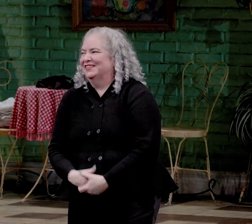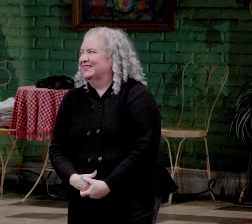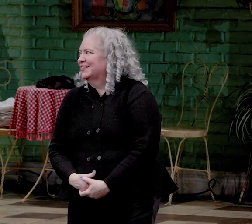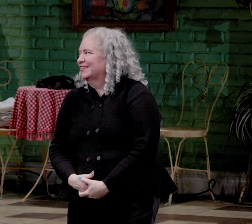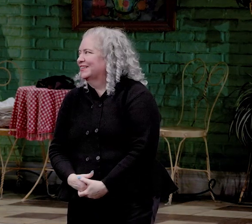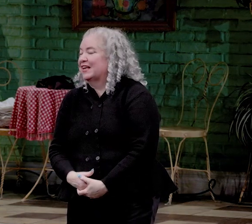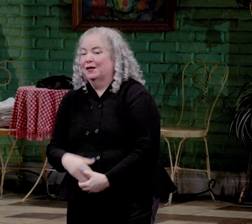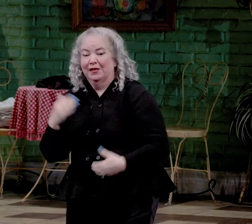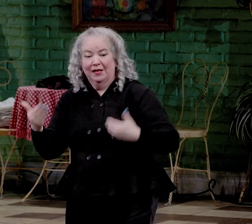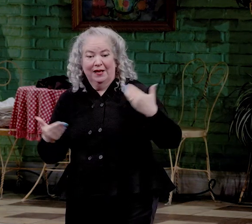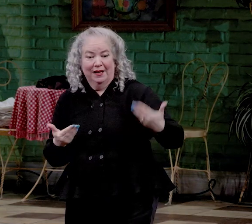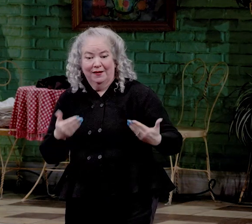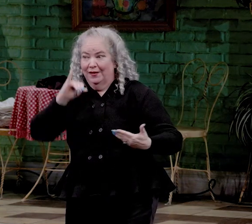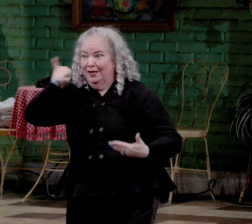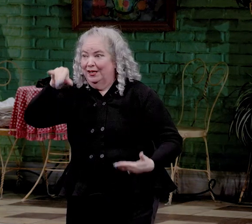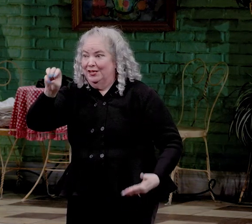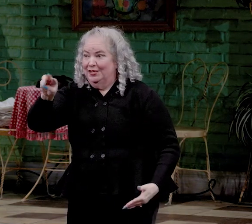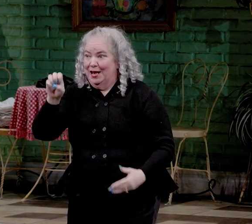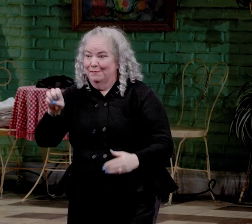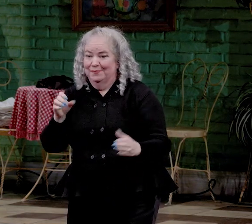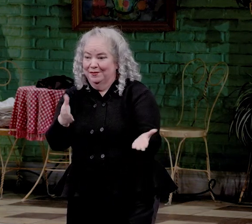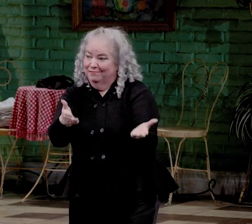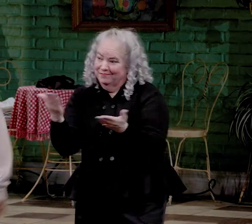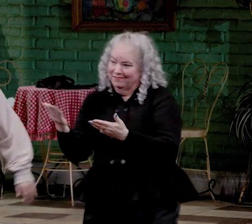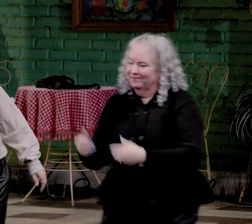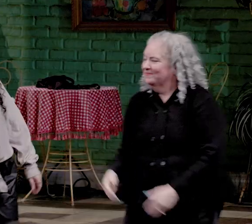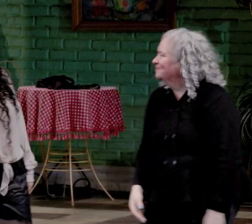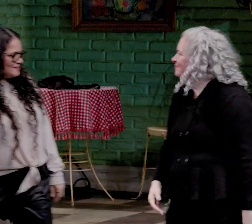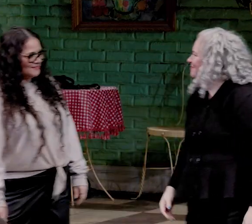And I'm just going to invite James back to the stage.